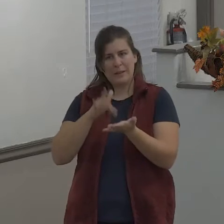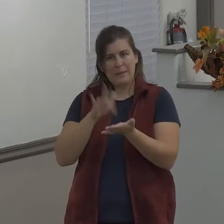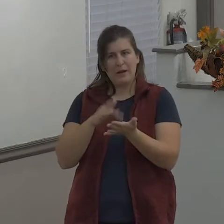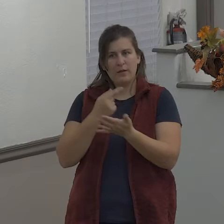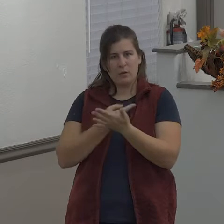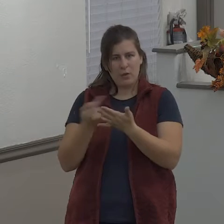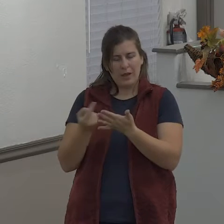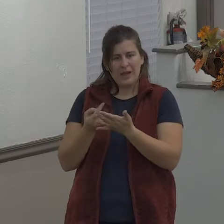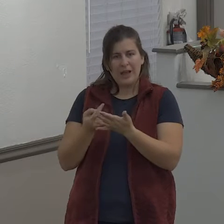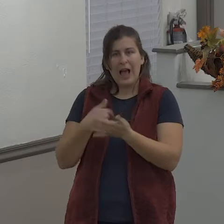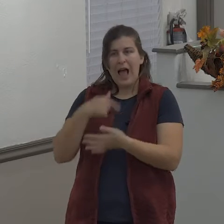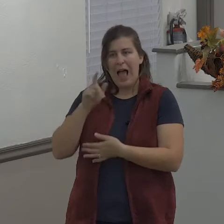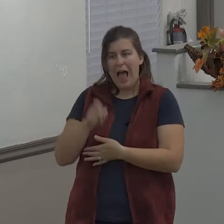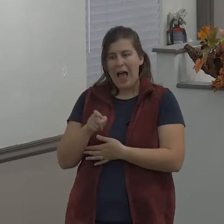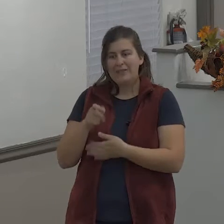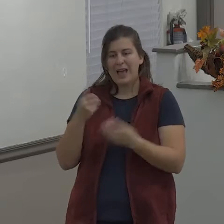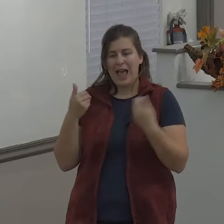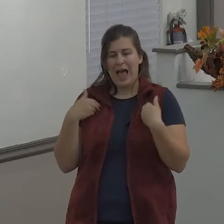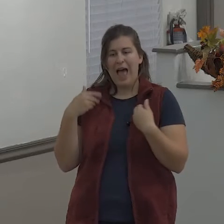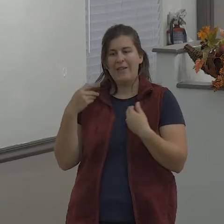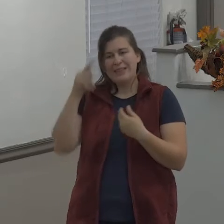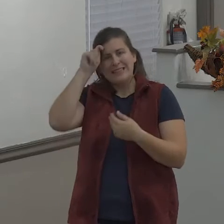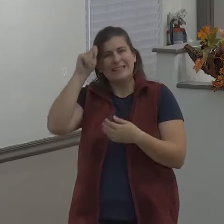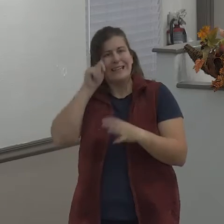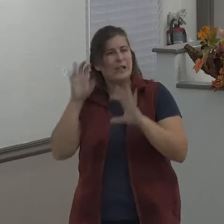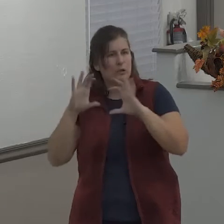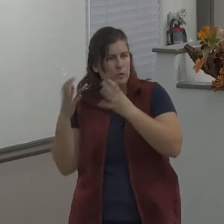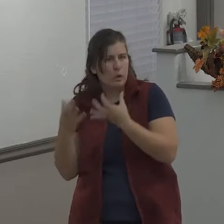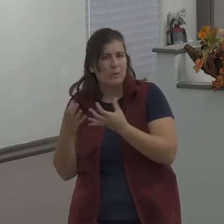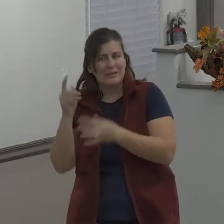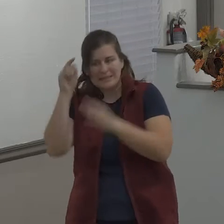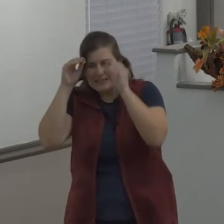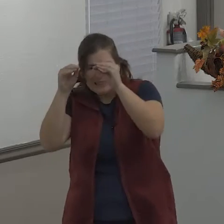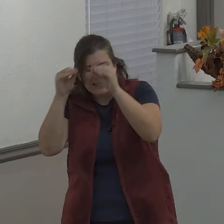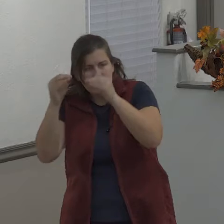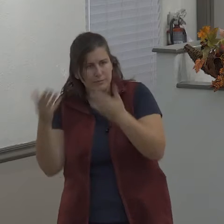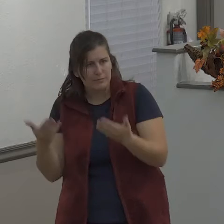there on Wednesday. I got teen time.